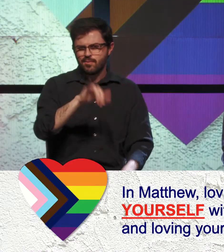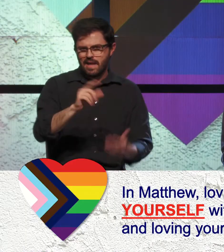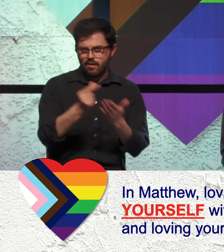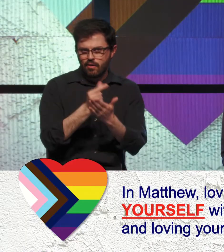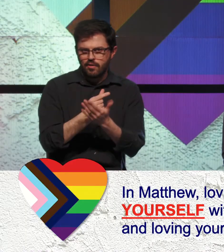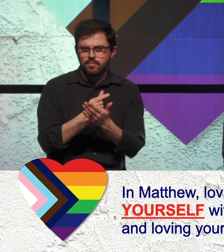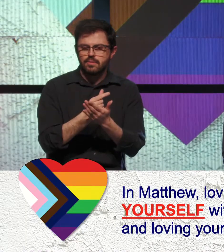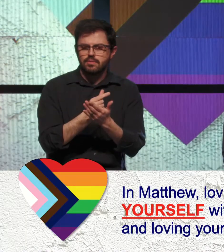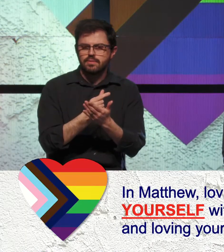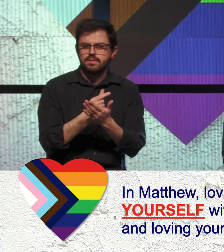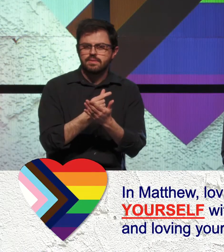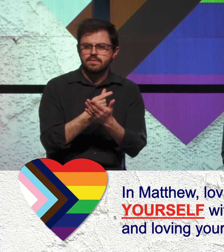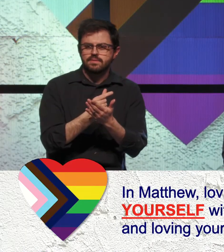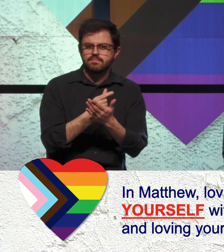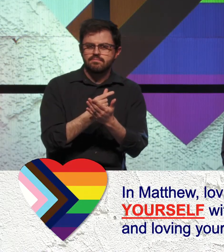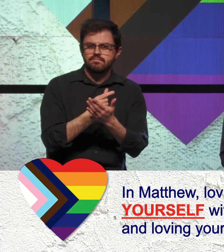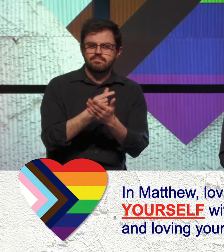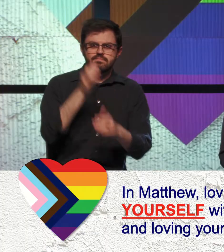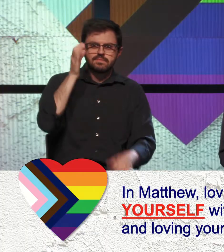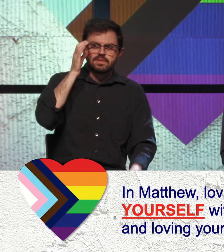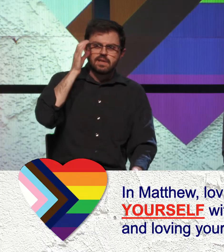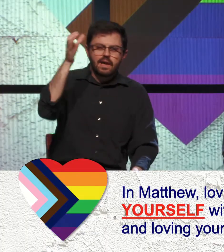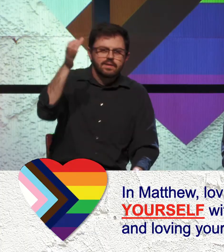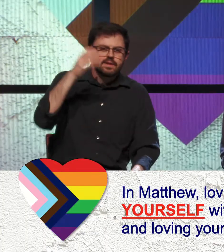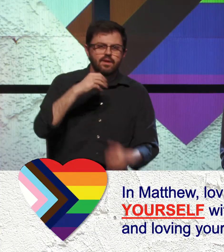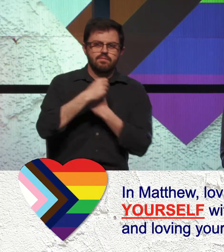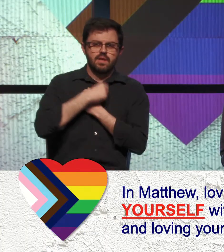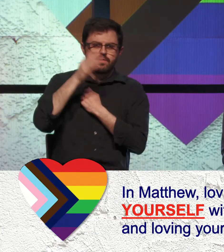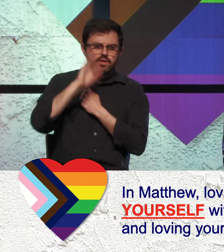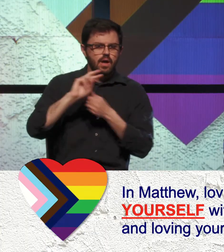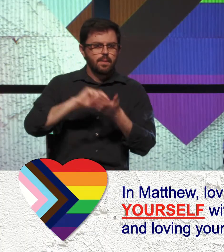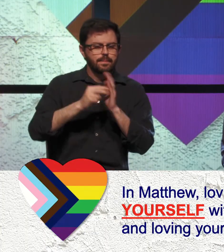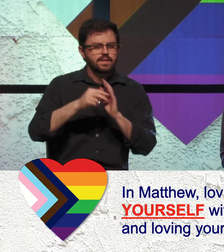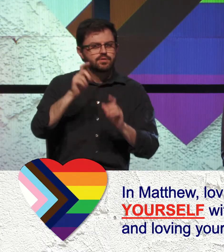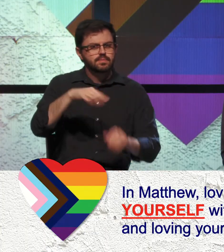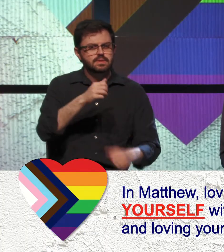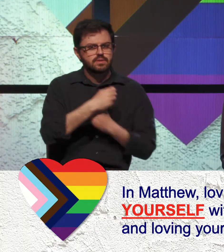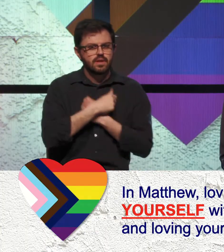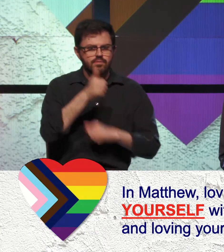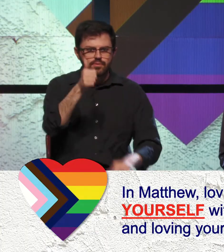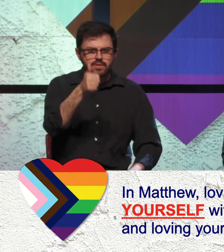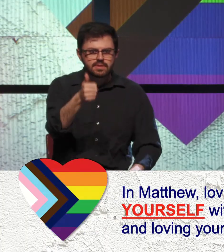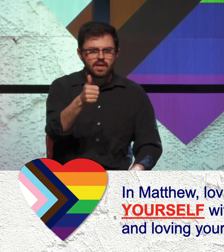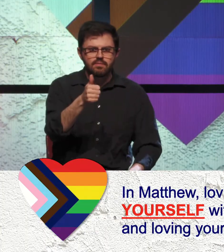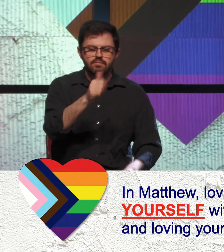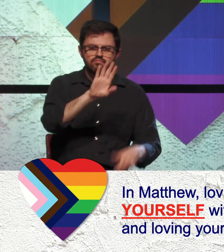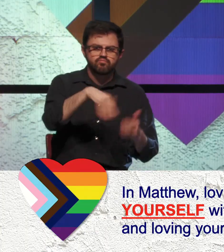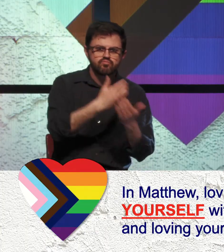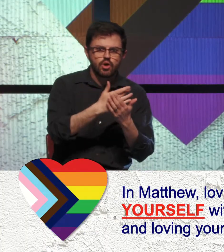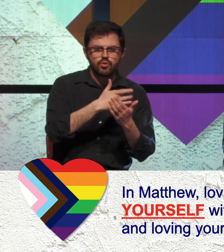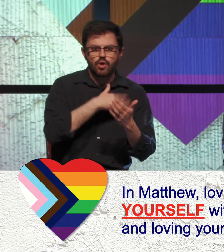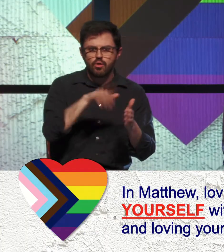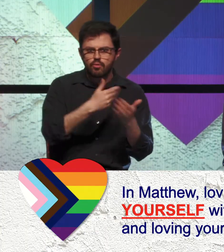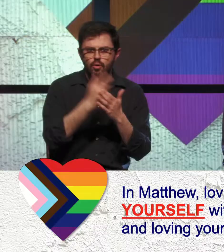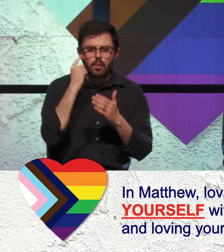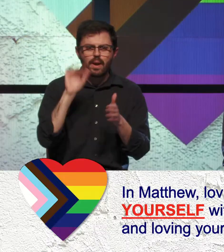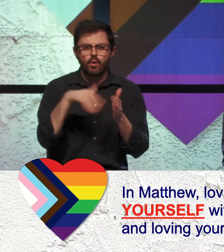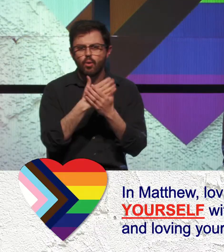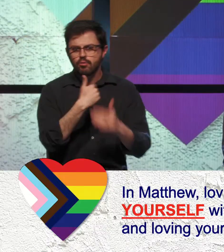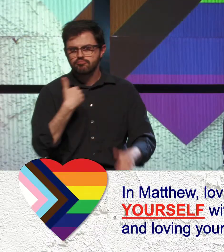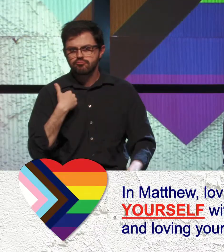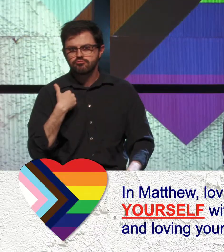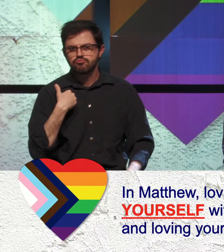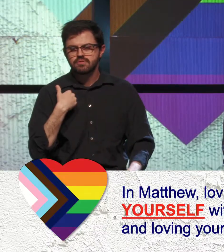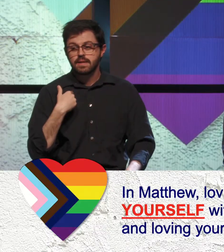loving yourself with all your heart, with all your mind, with all your soul, and loving your neighbor with equal